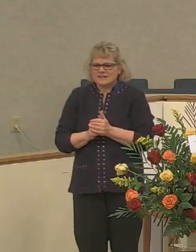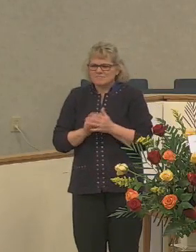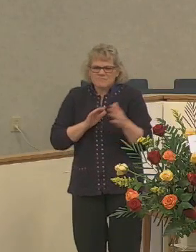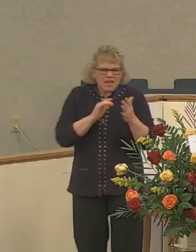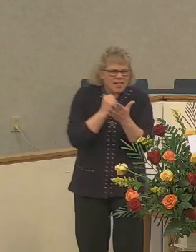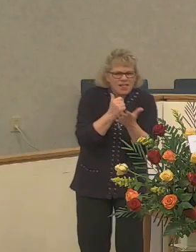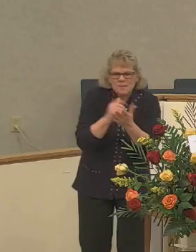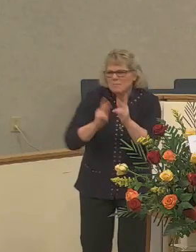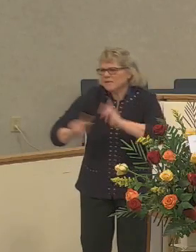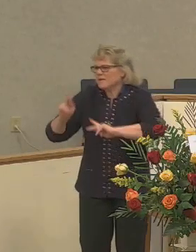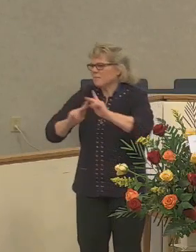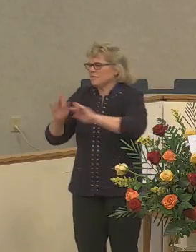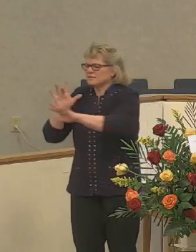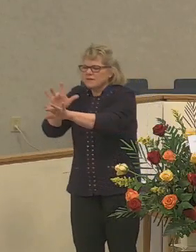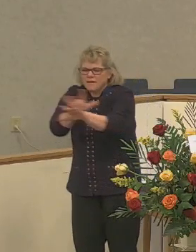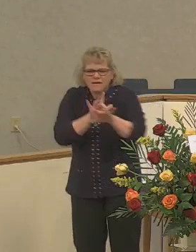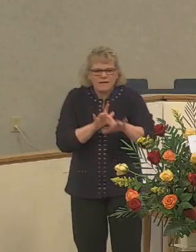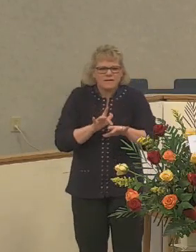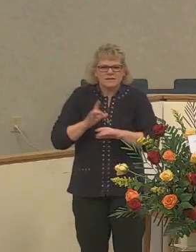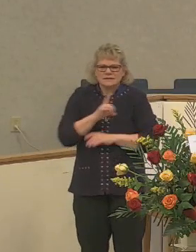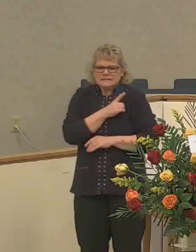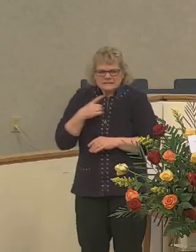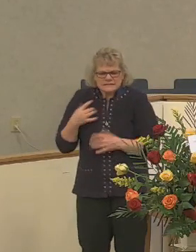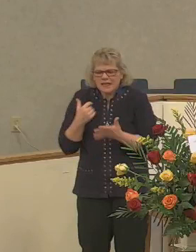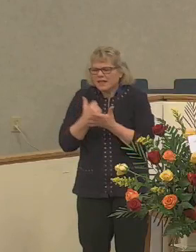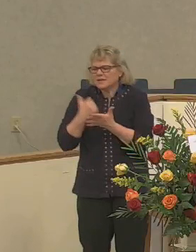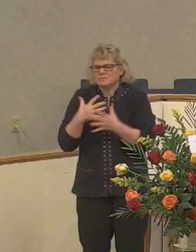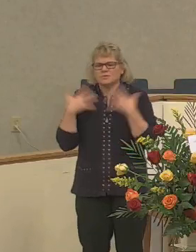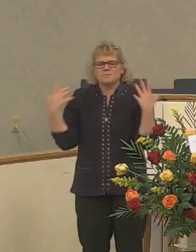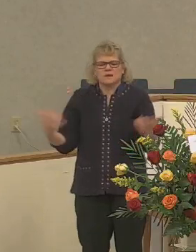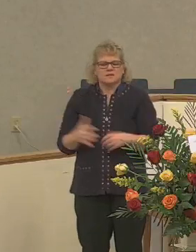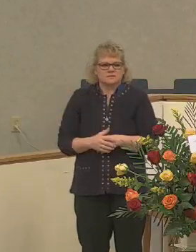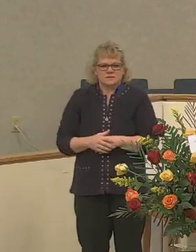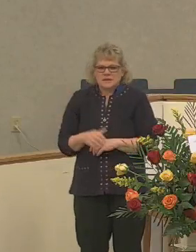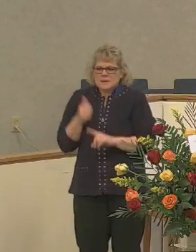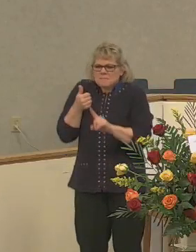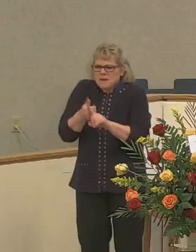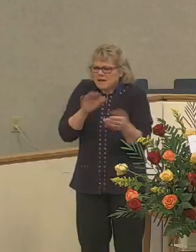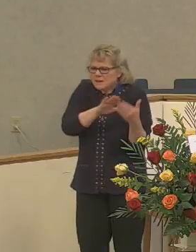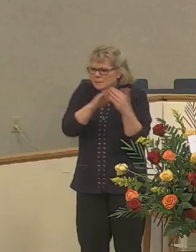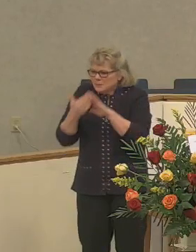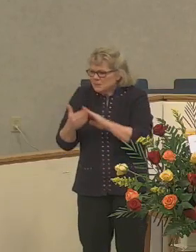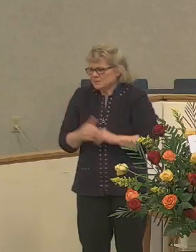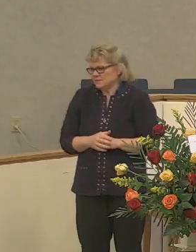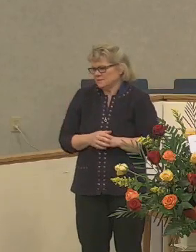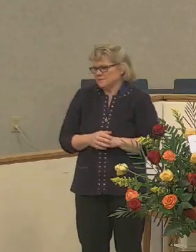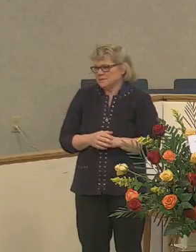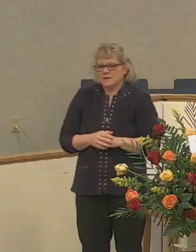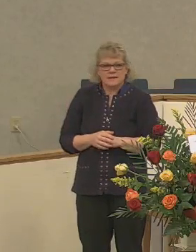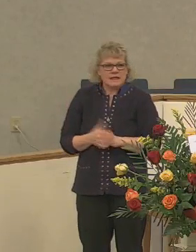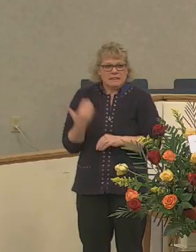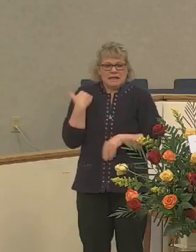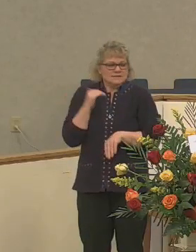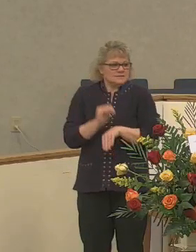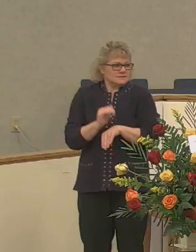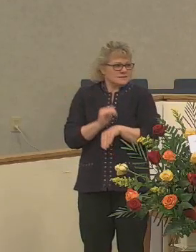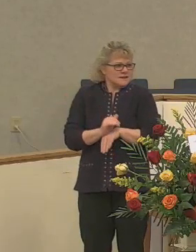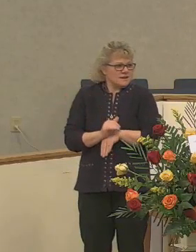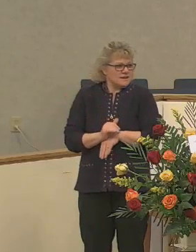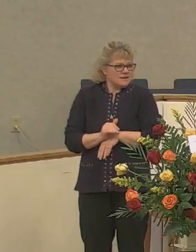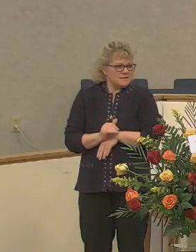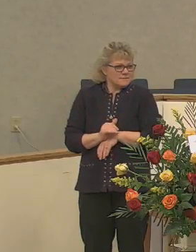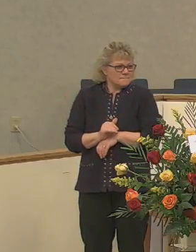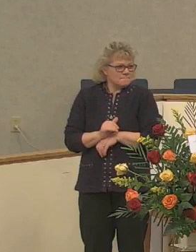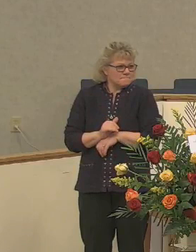people that needed ministering to. He impacted his community. Last night, one of the